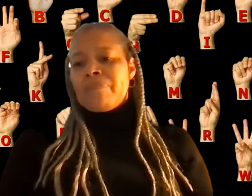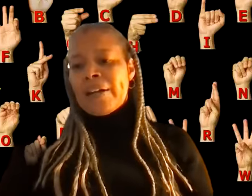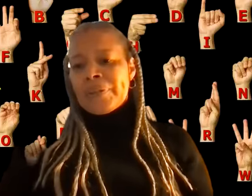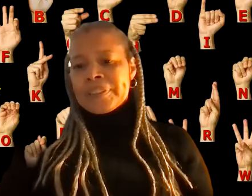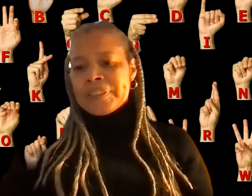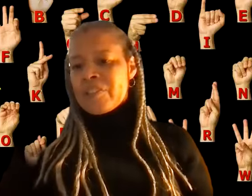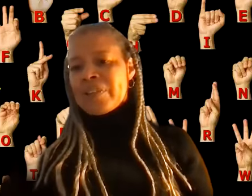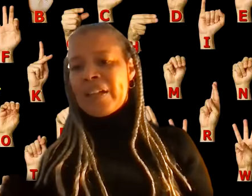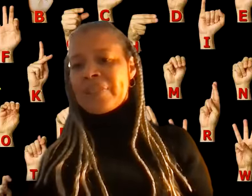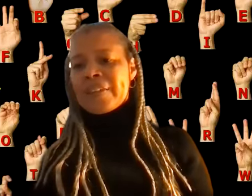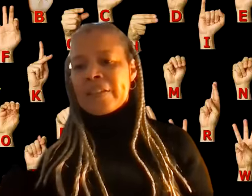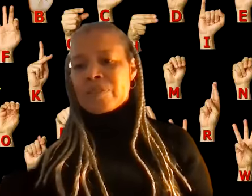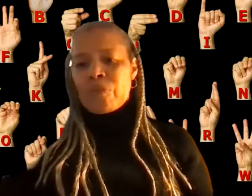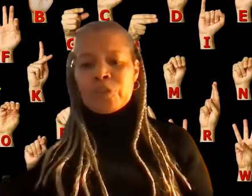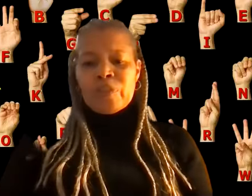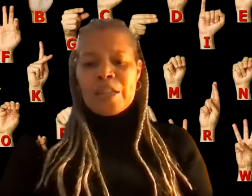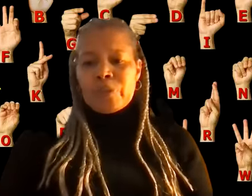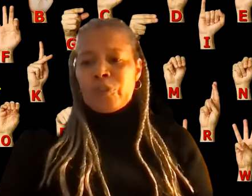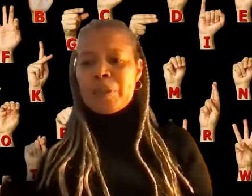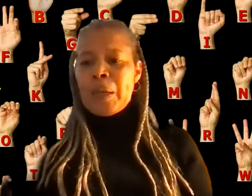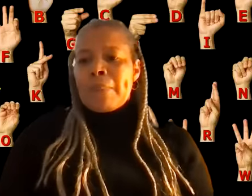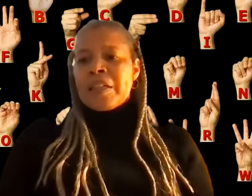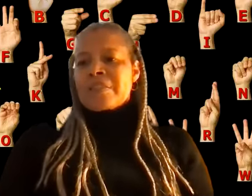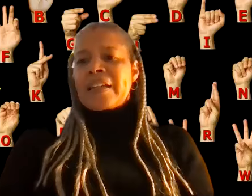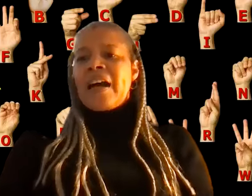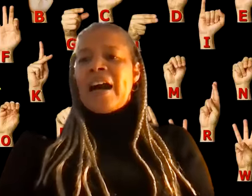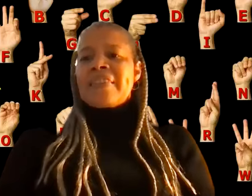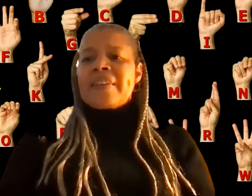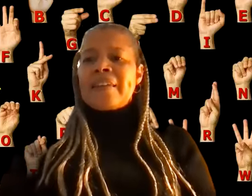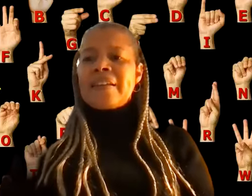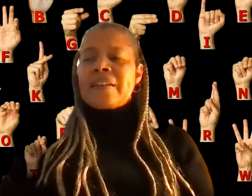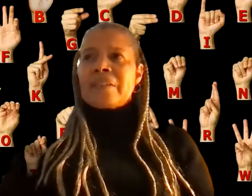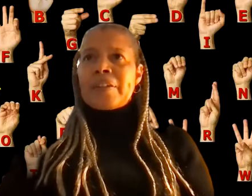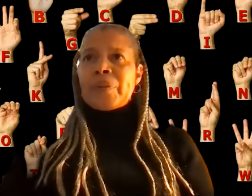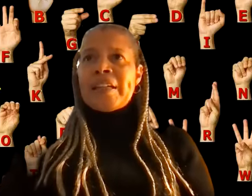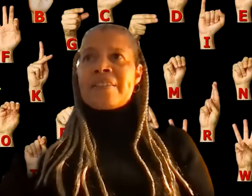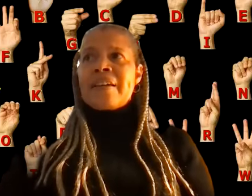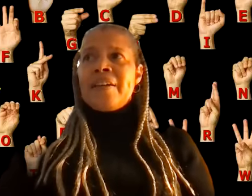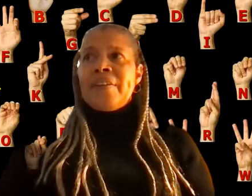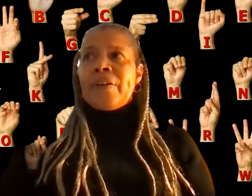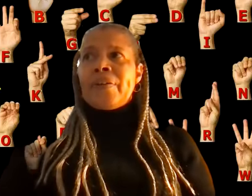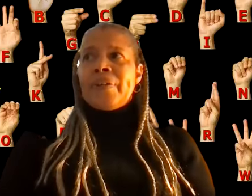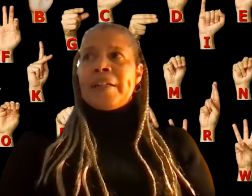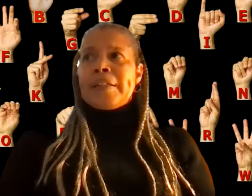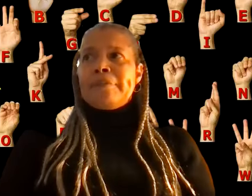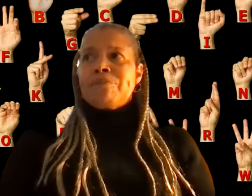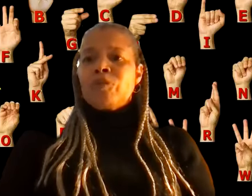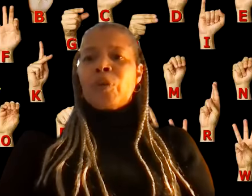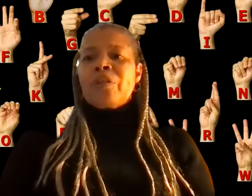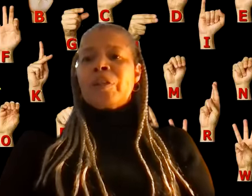my organization that I think that is most valuable to me because like, I think that in a lot of ways, you know, um, one, one